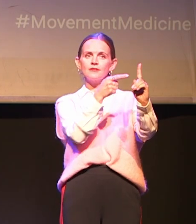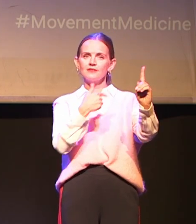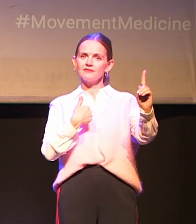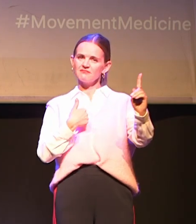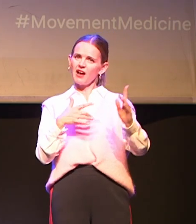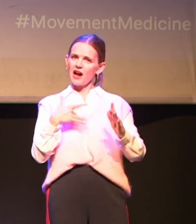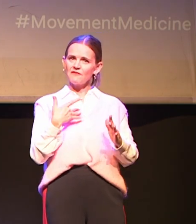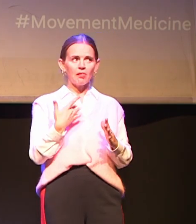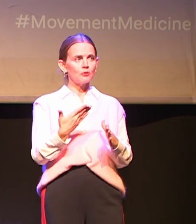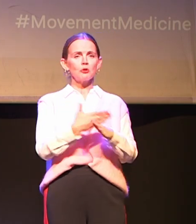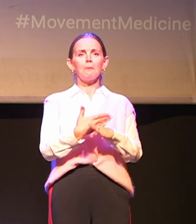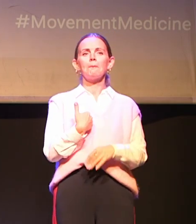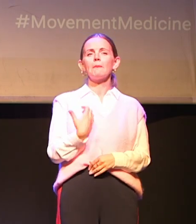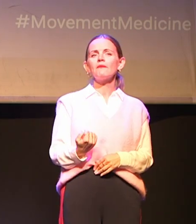assignment.